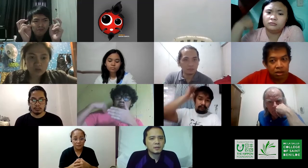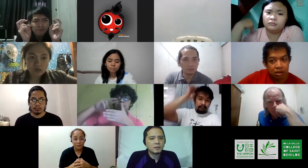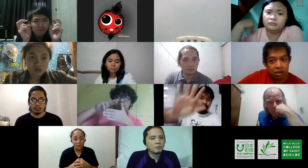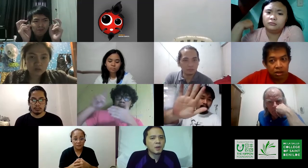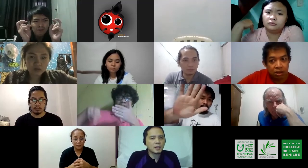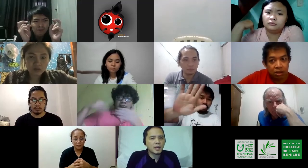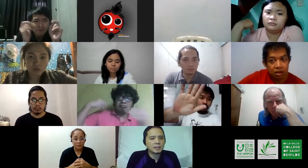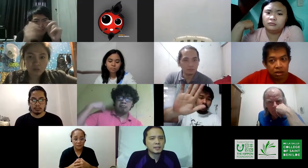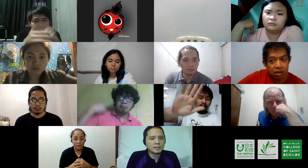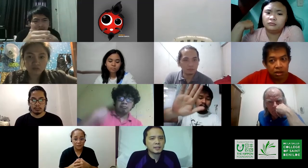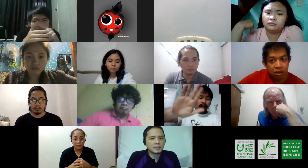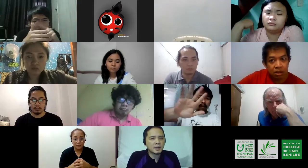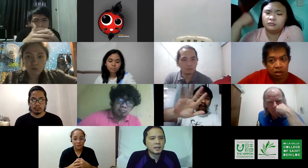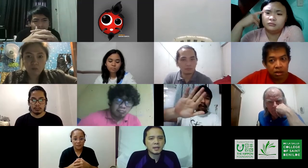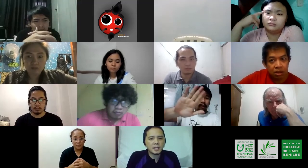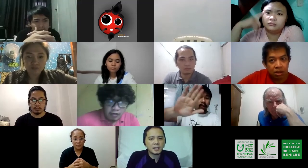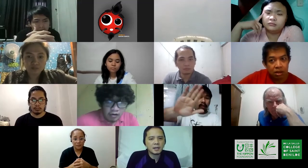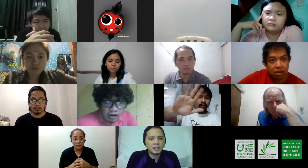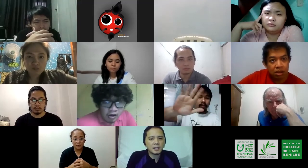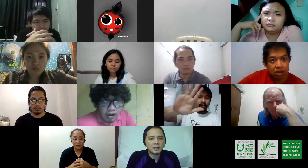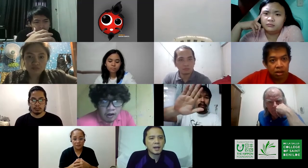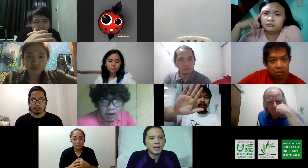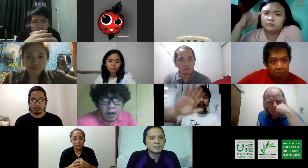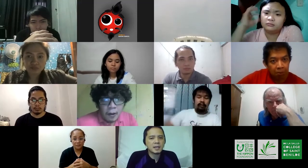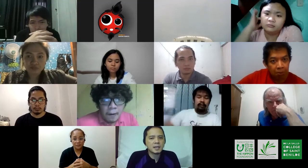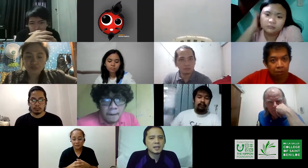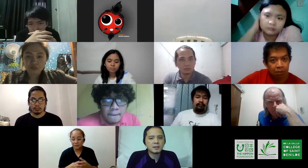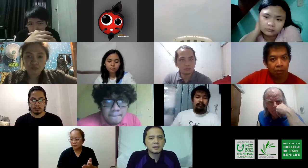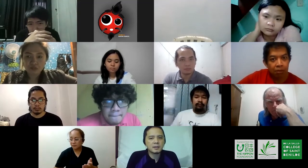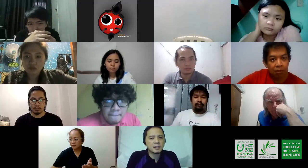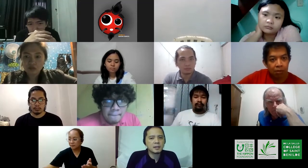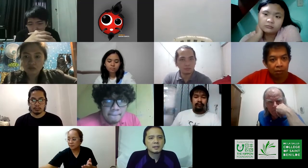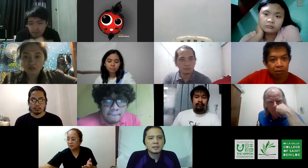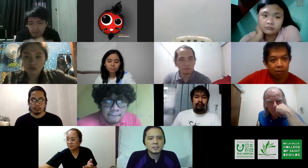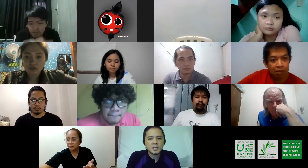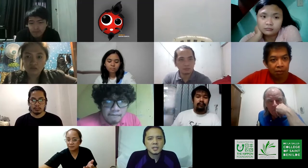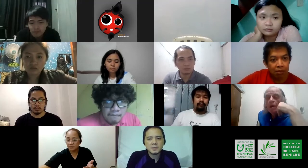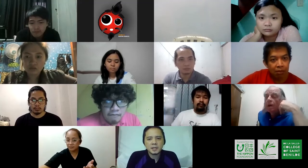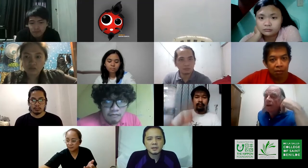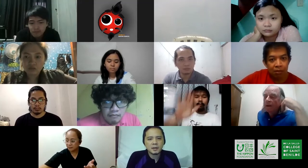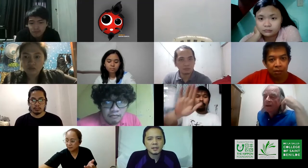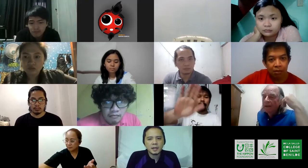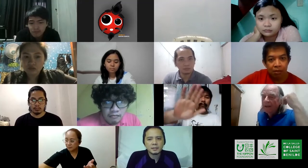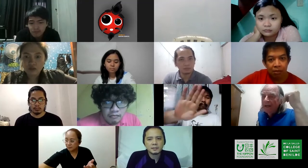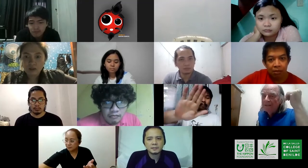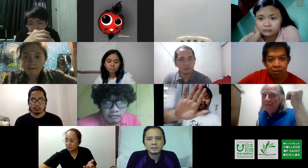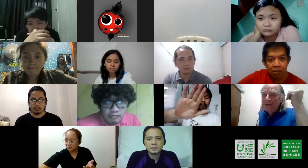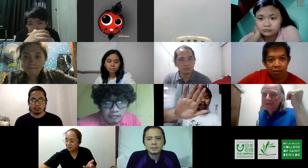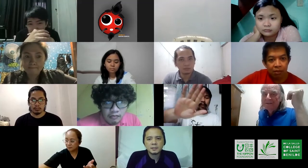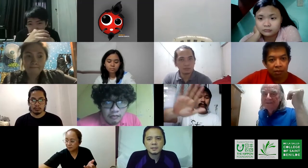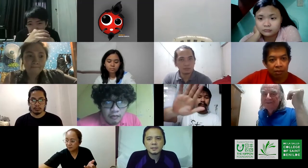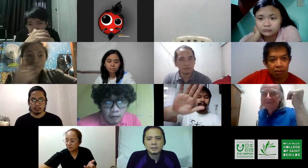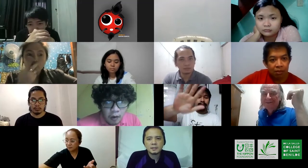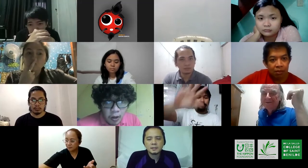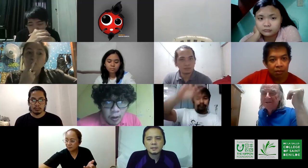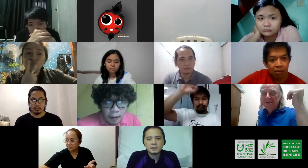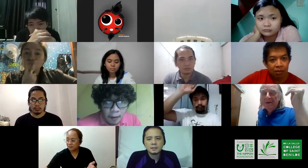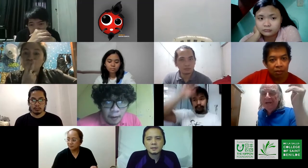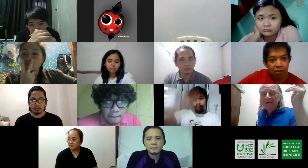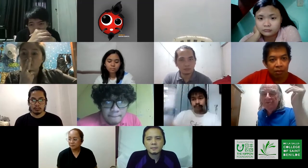Not yet. Nat is saying not yet. Jasmine saying not yet. Yes, yes. Does anybody